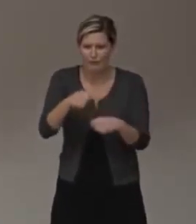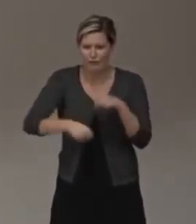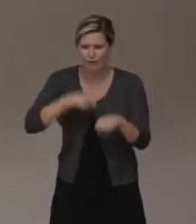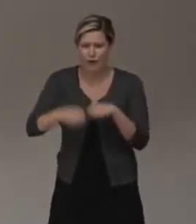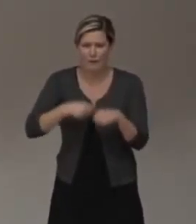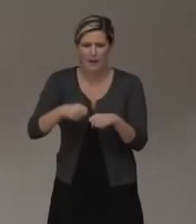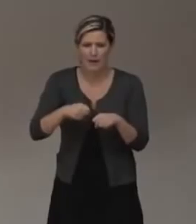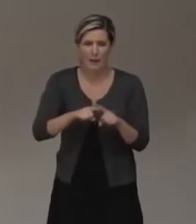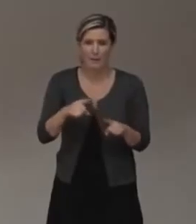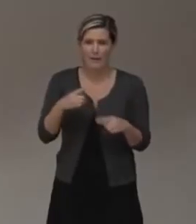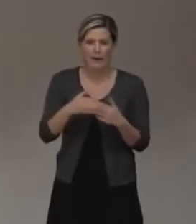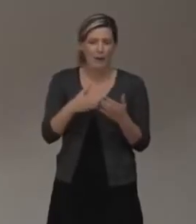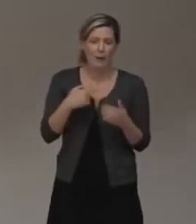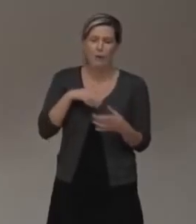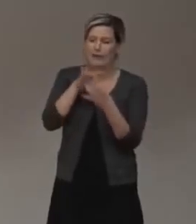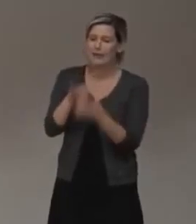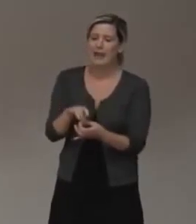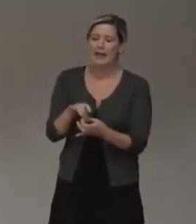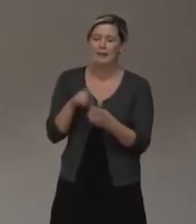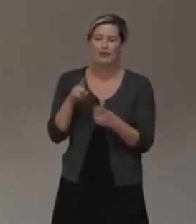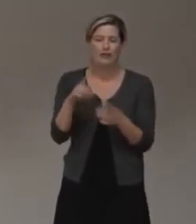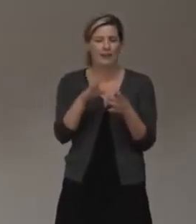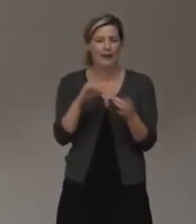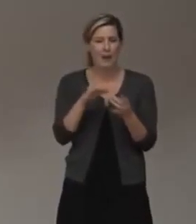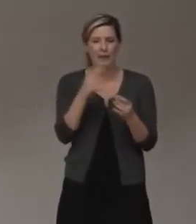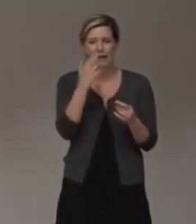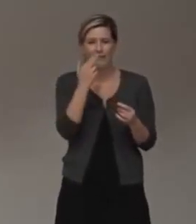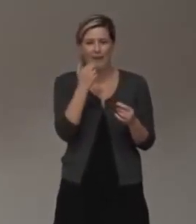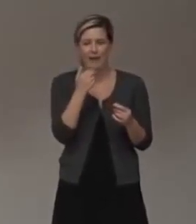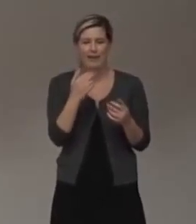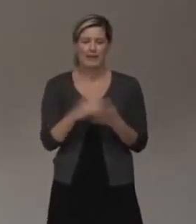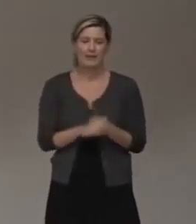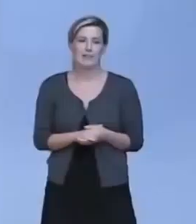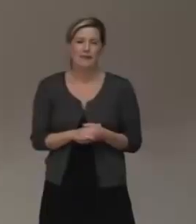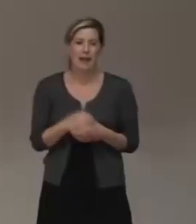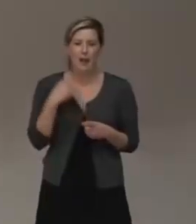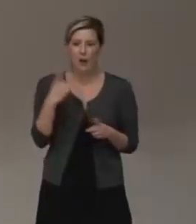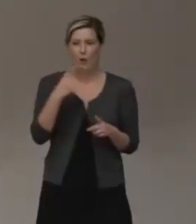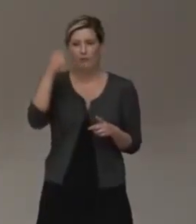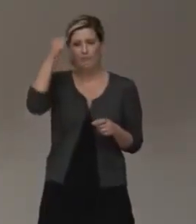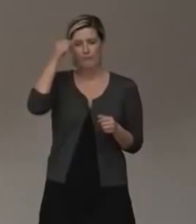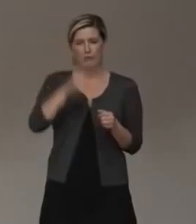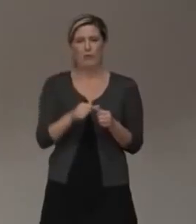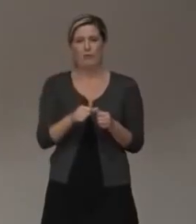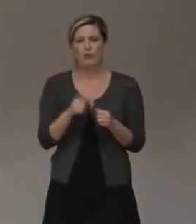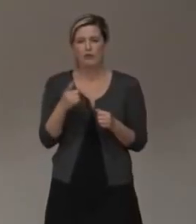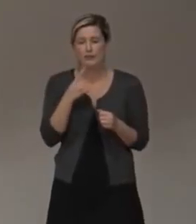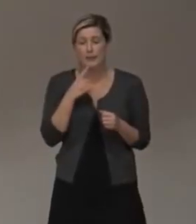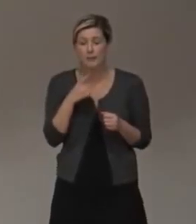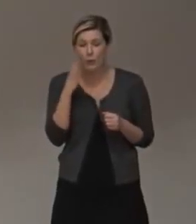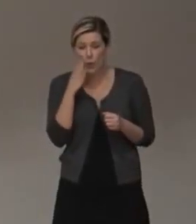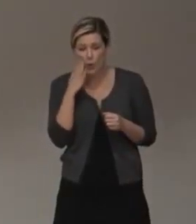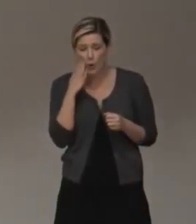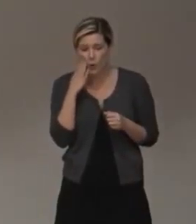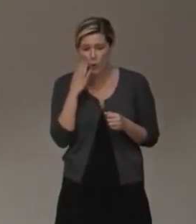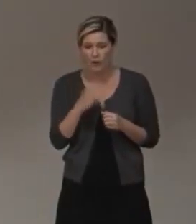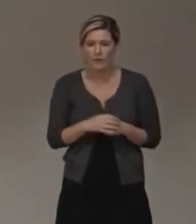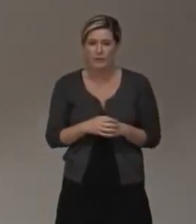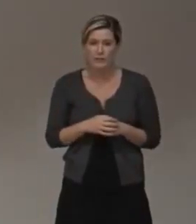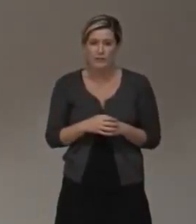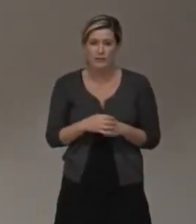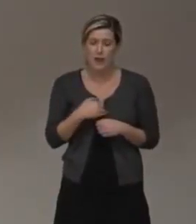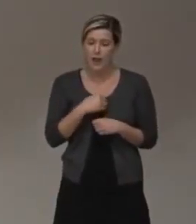connected, and she made the funniest comment, which forever, you know, rings in my mind. And she said, you know, Naomi, I